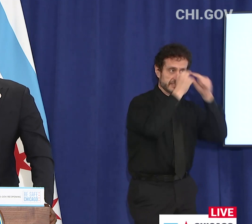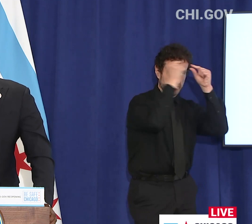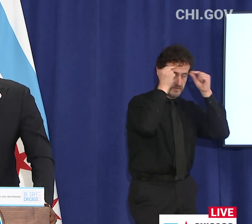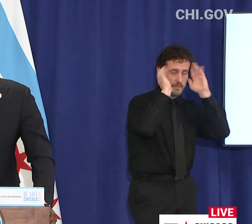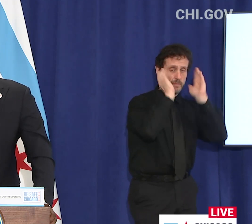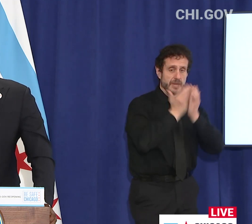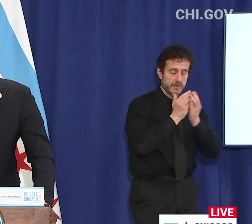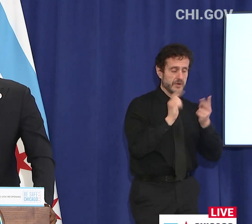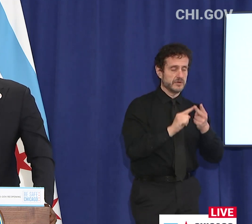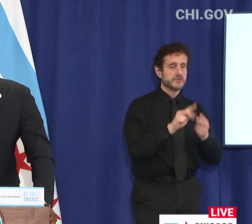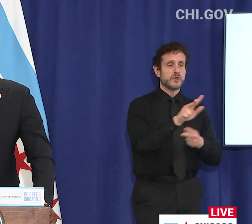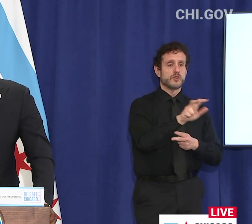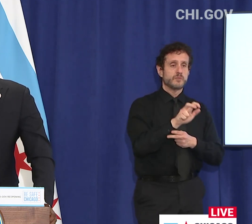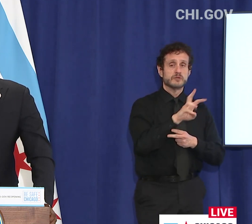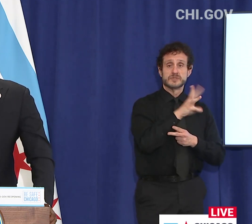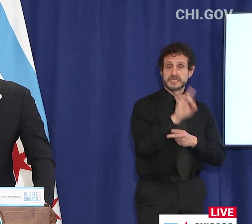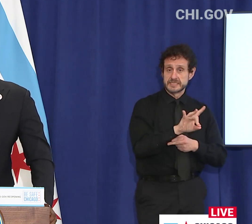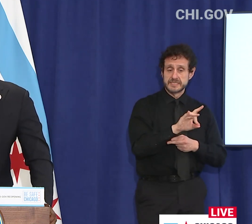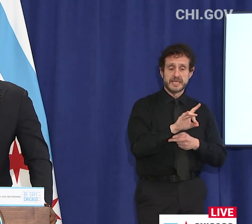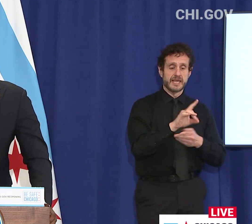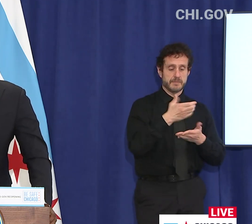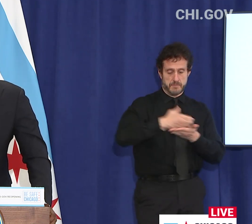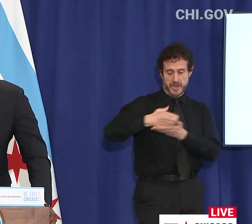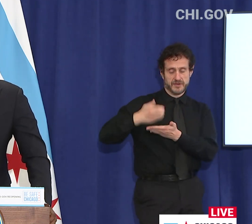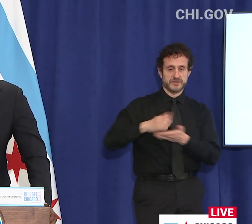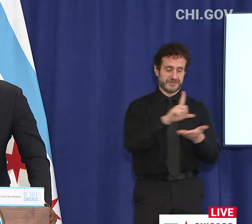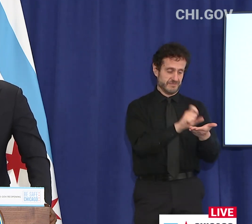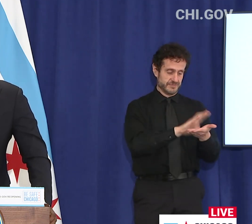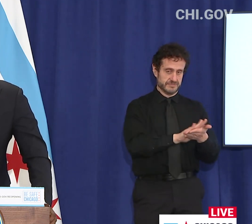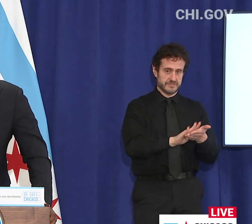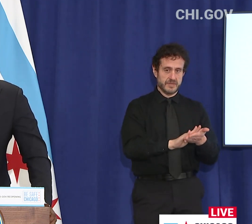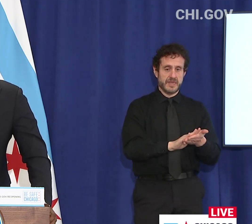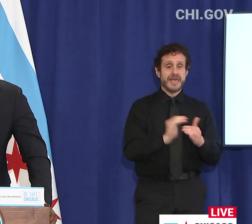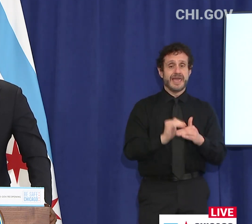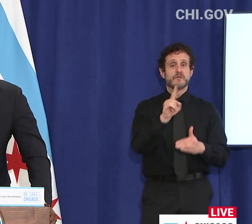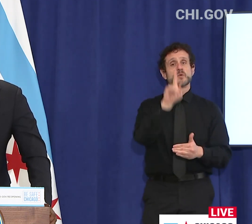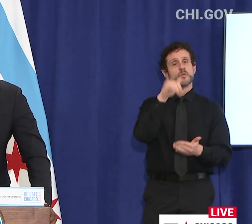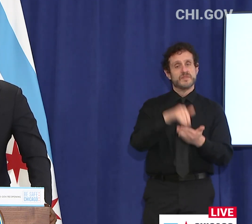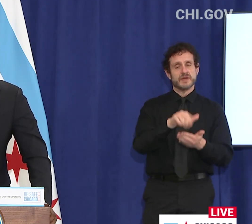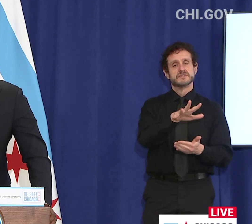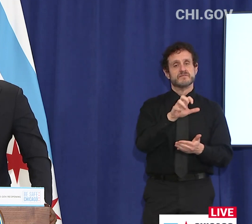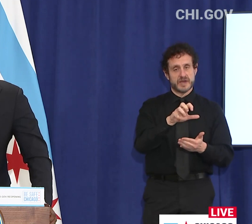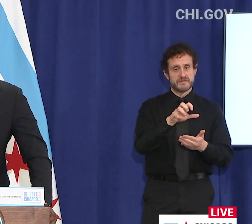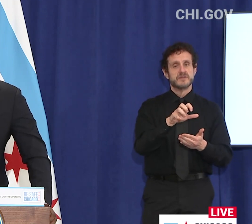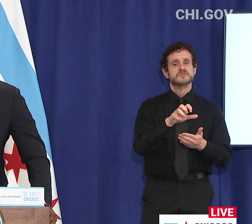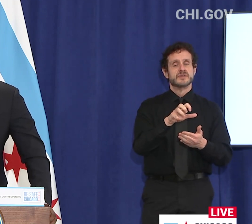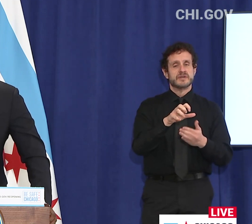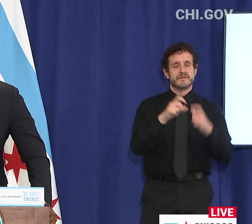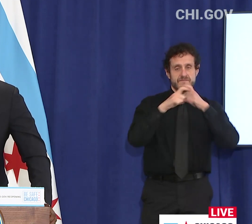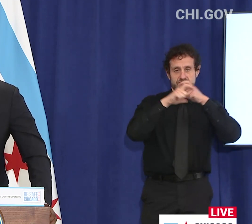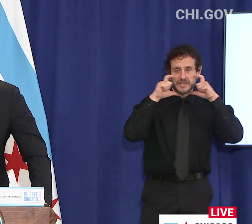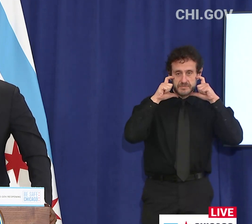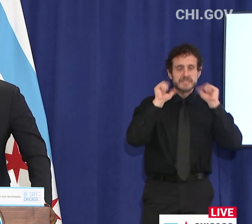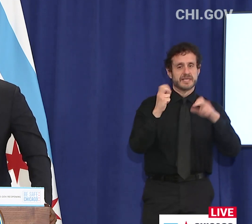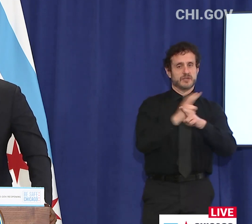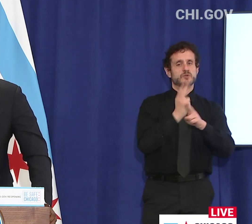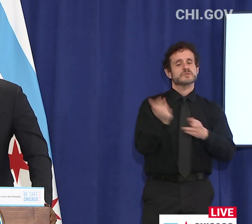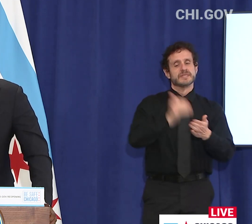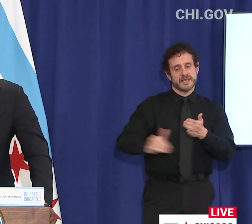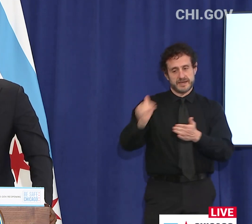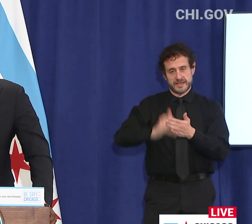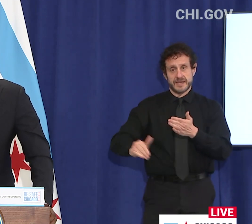368 bottles of hand sanitizer, and over 1,500 reusable face masks. And that was just in the first 36